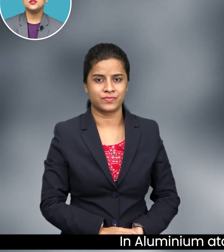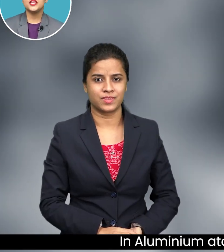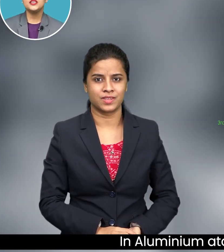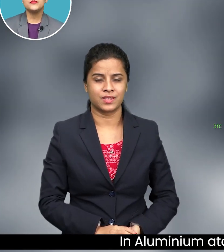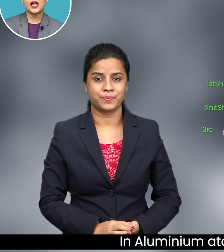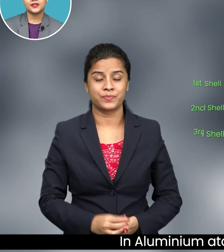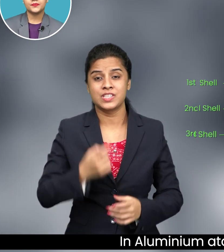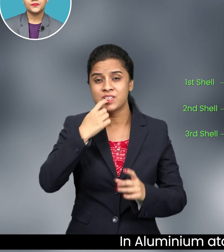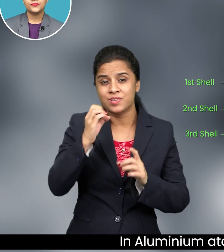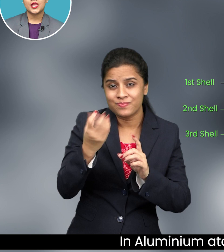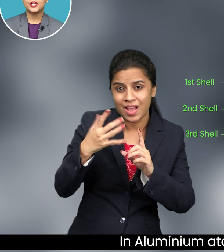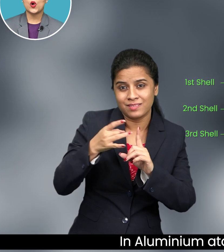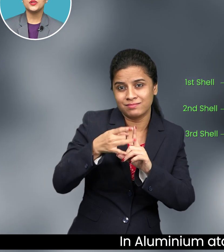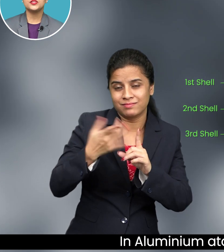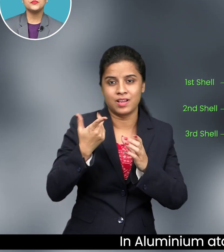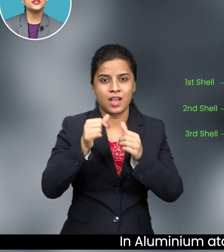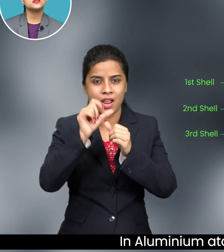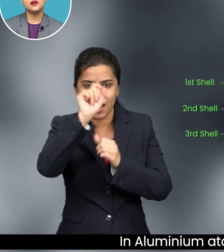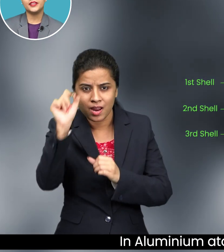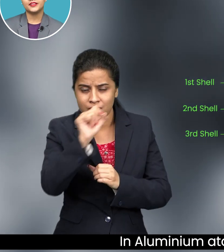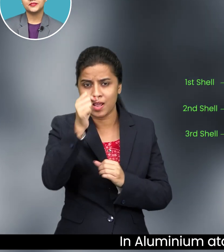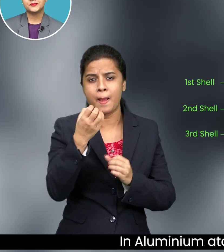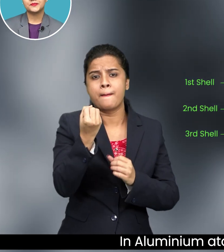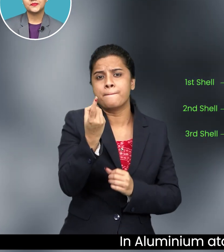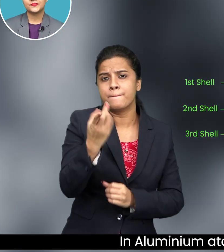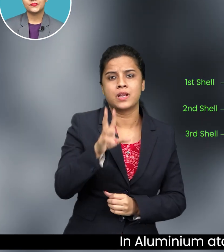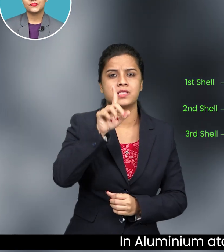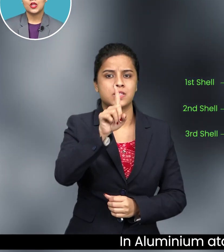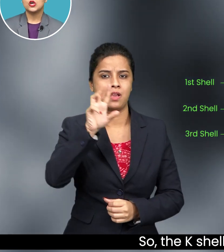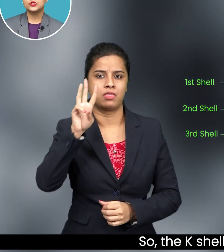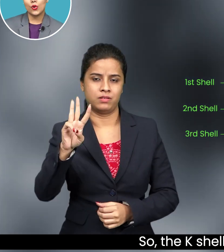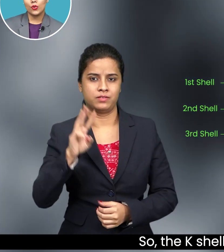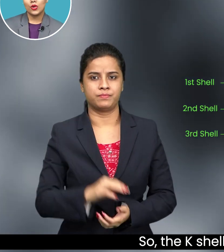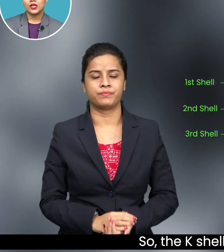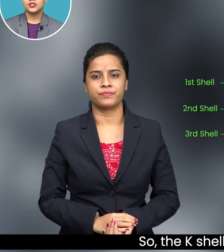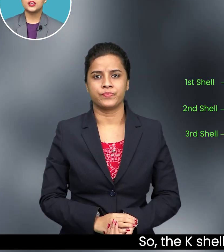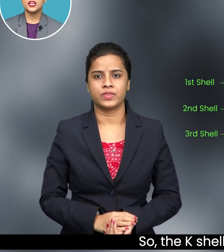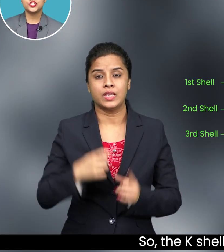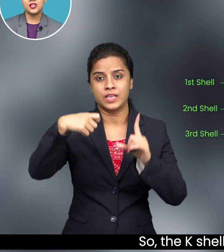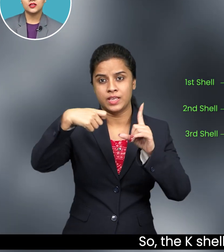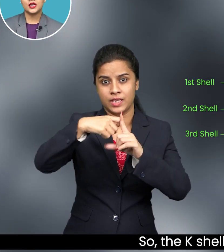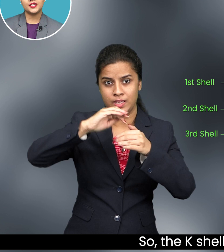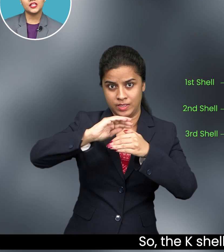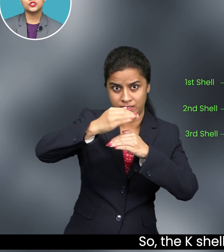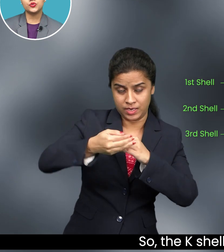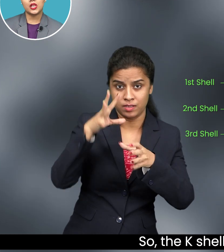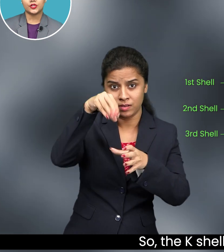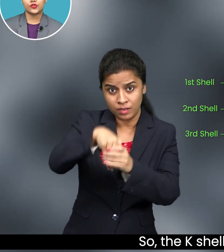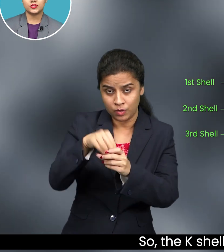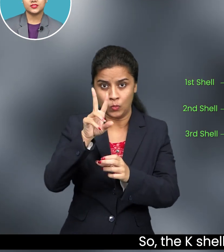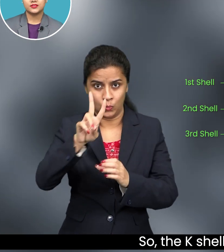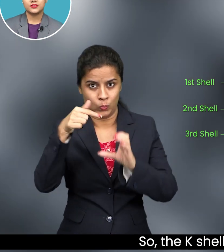In aluminium atom, atomic number is 13. So, the K shell contains